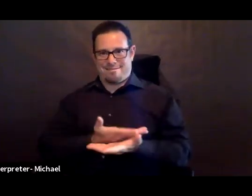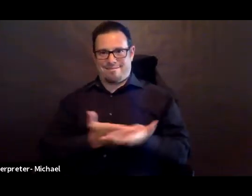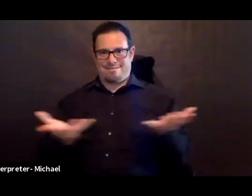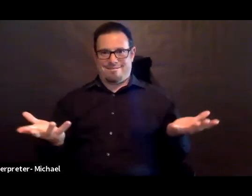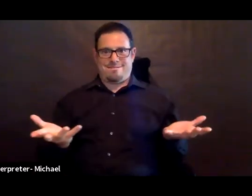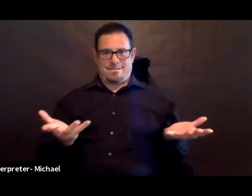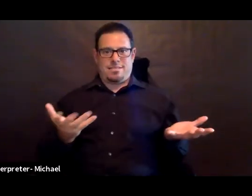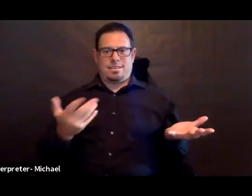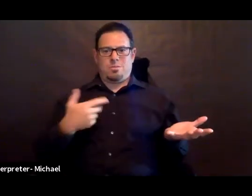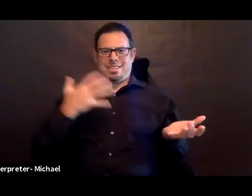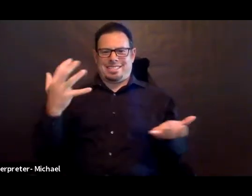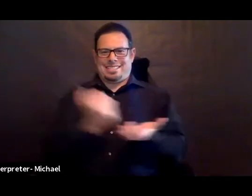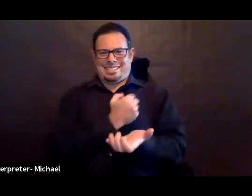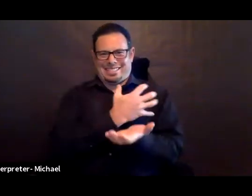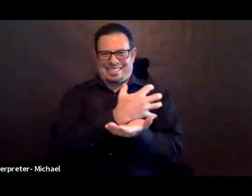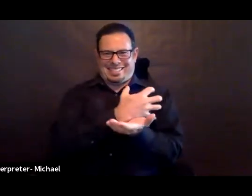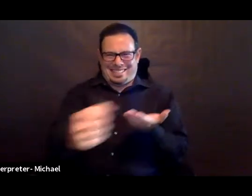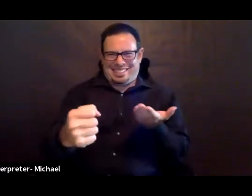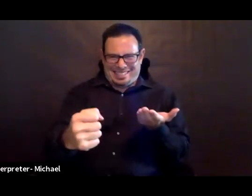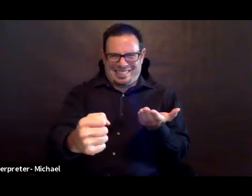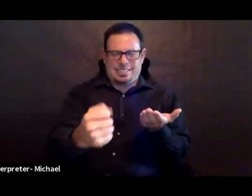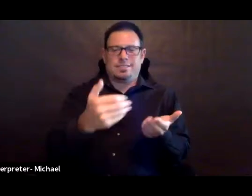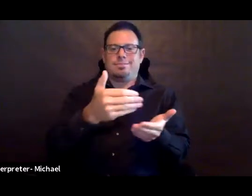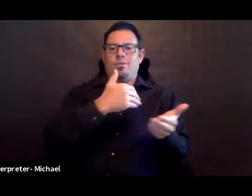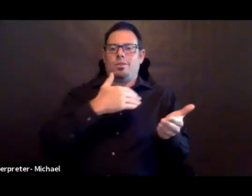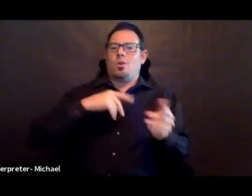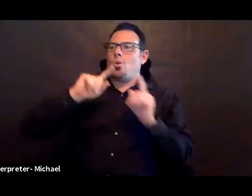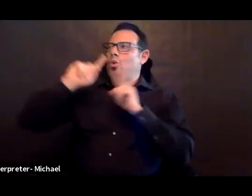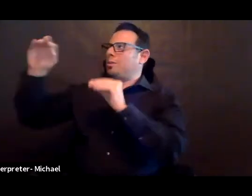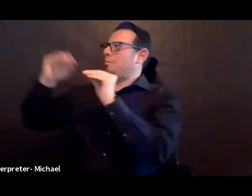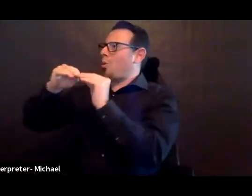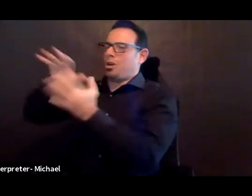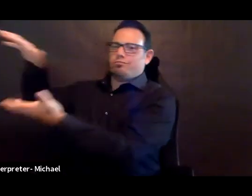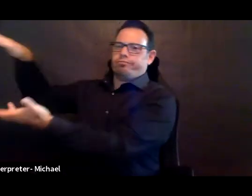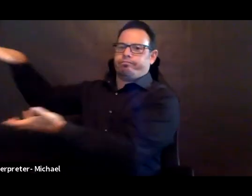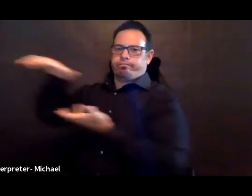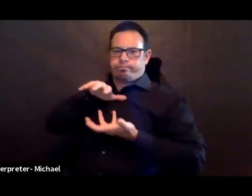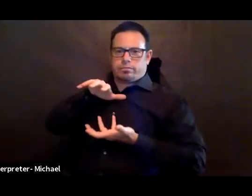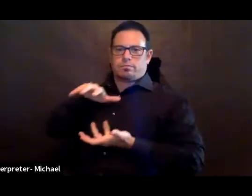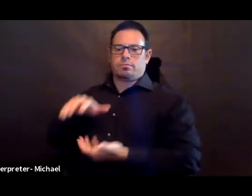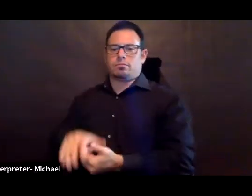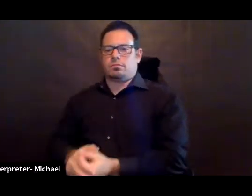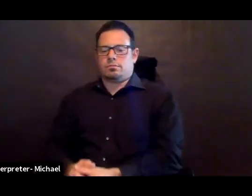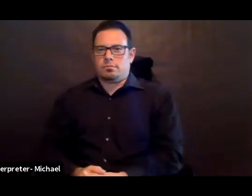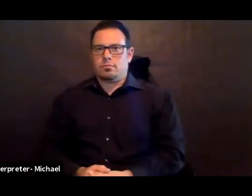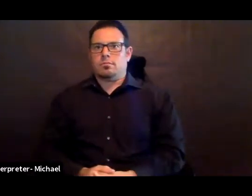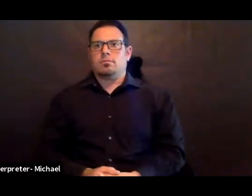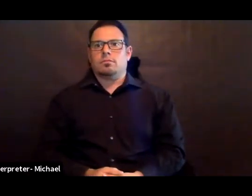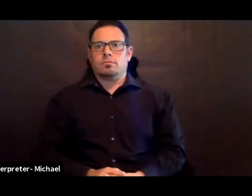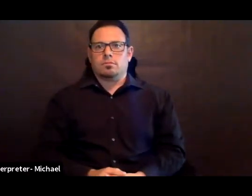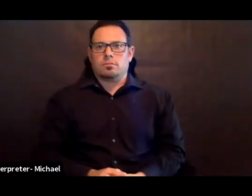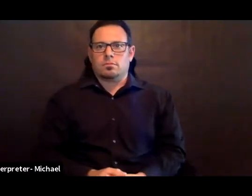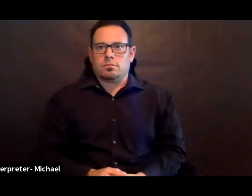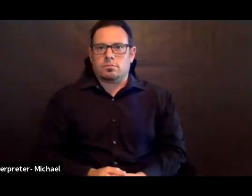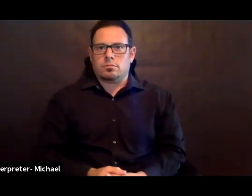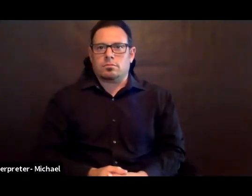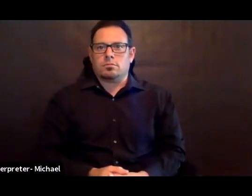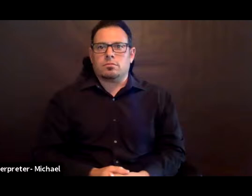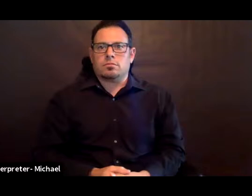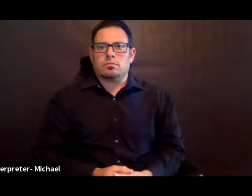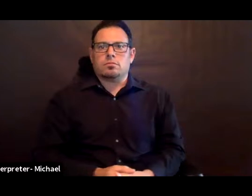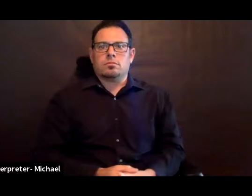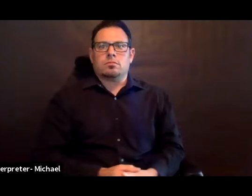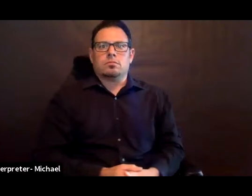the manufacturer can request an extension from the FDA in terms of expirations, and so